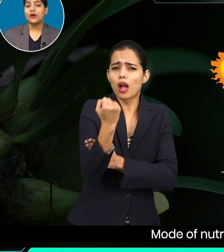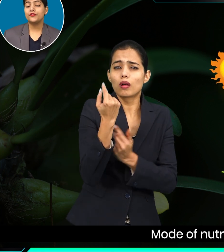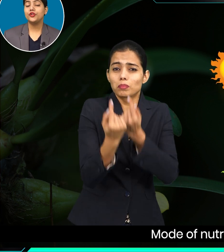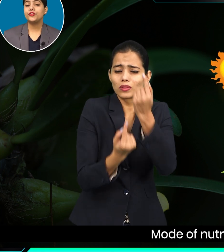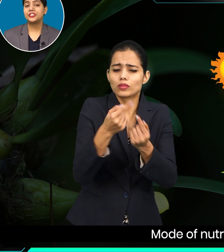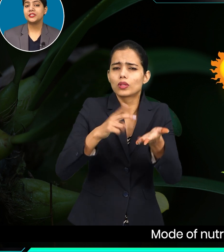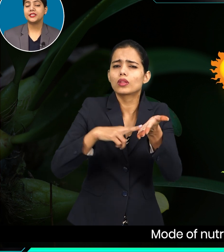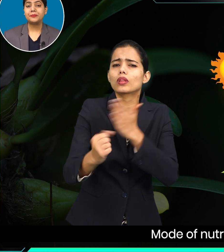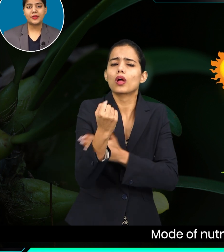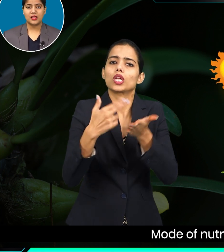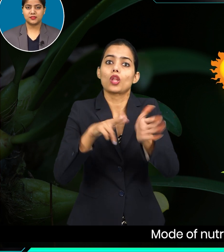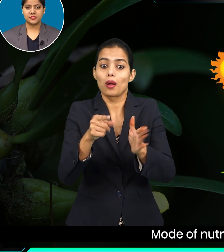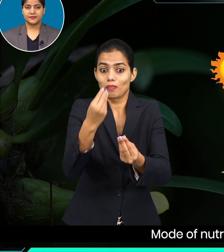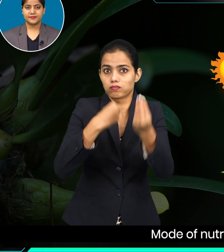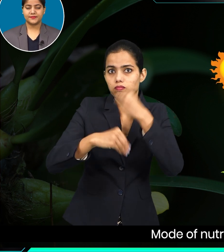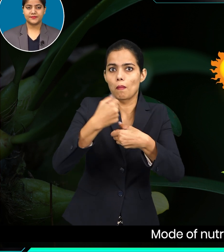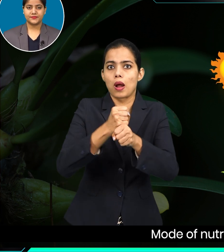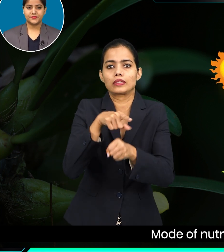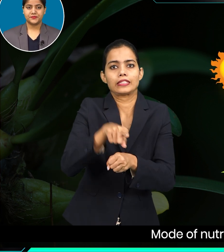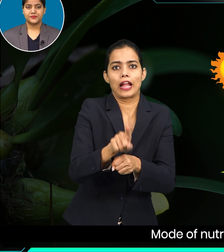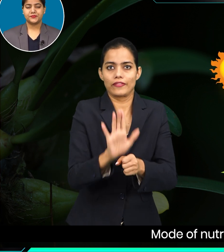Mode of nutrition in plants.